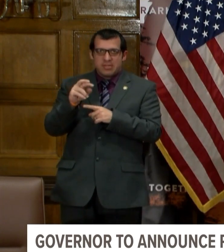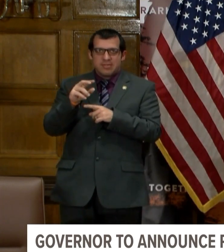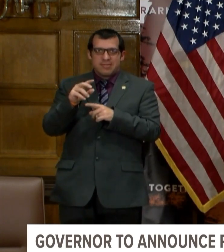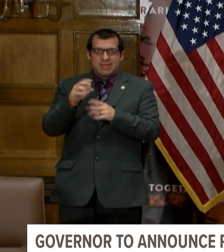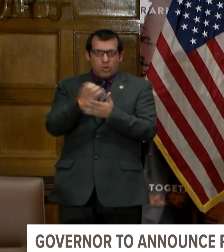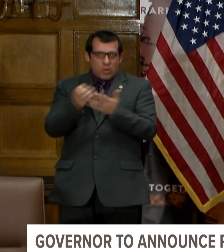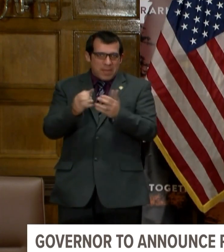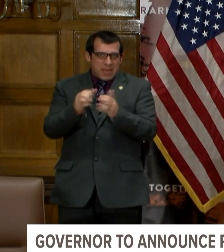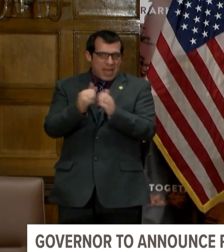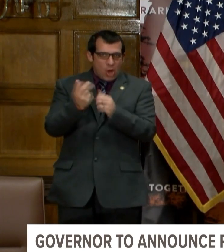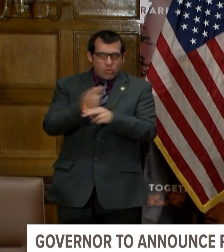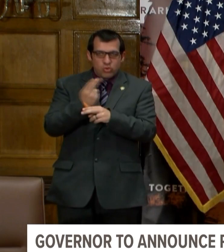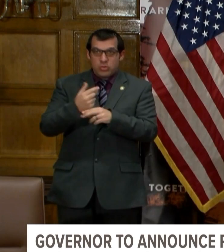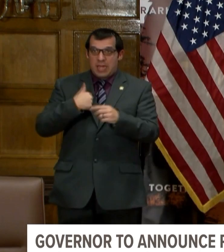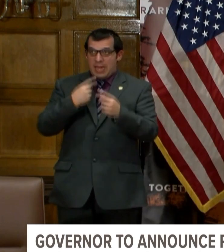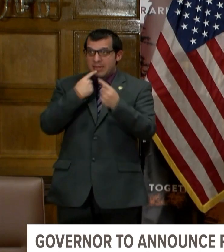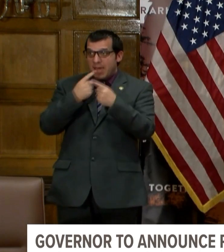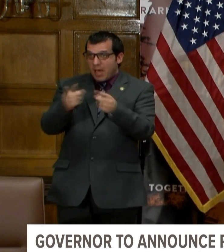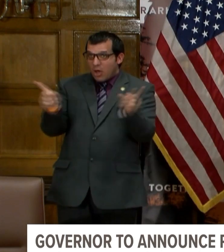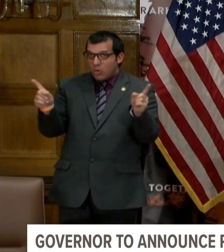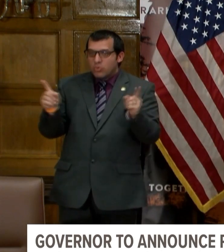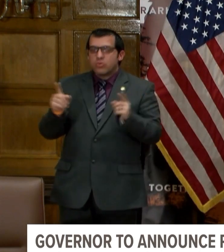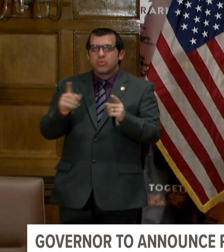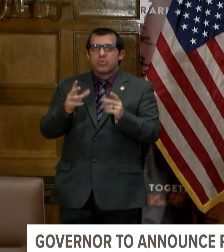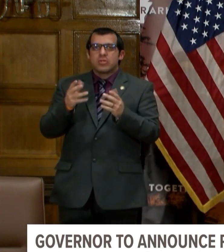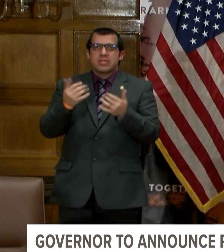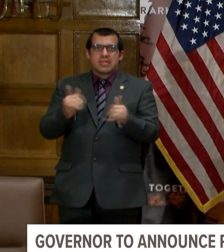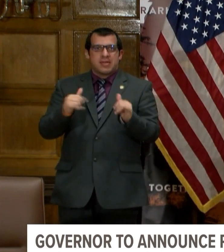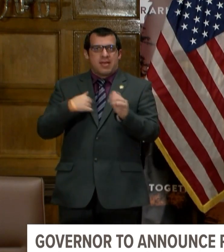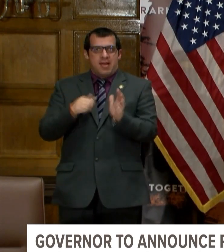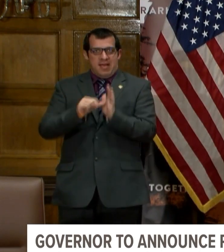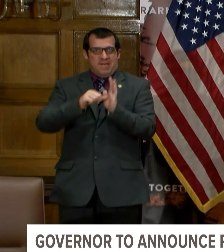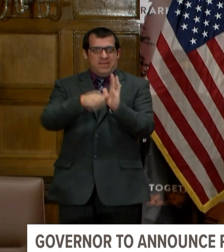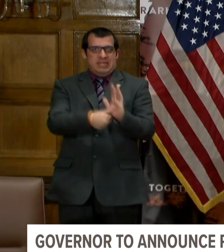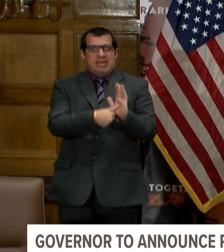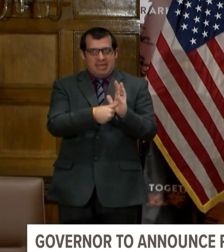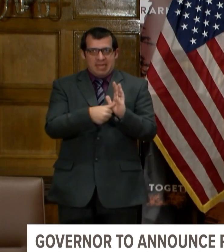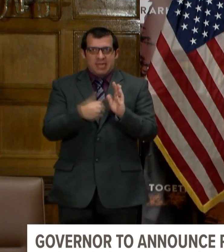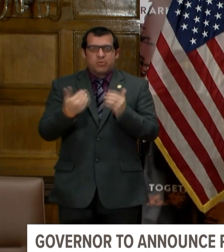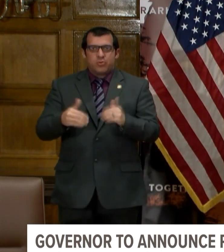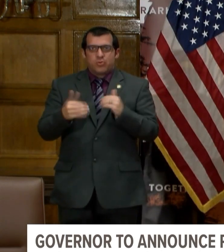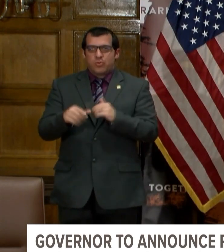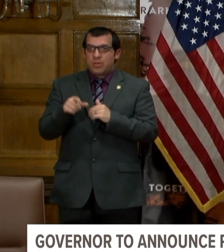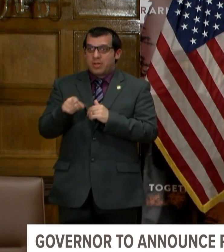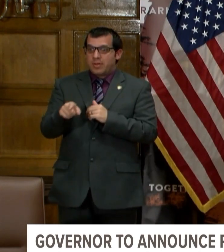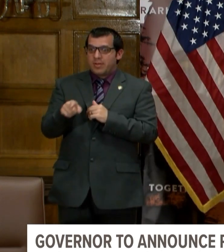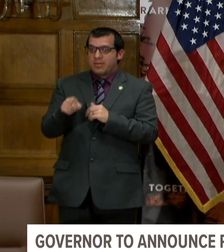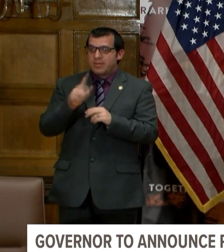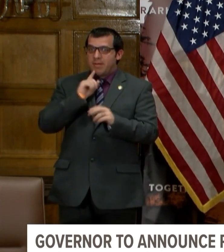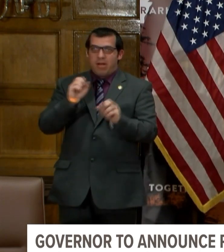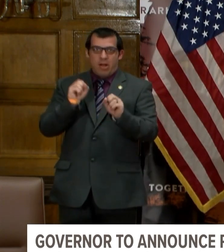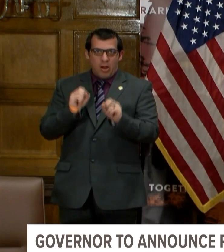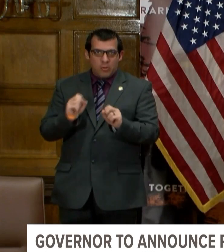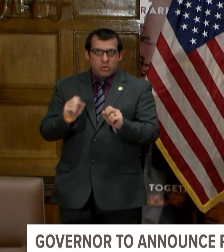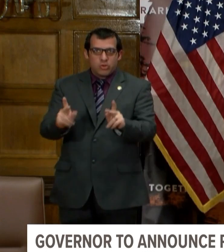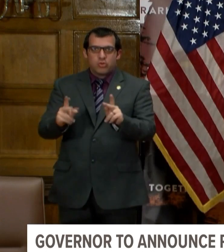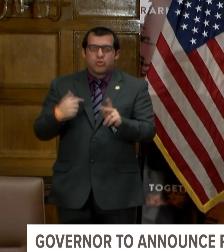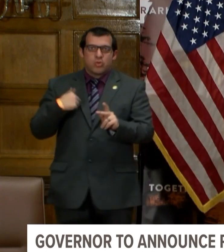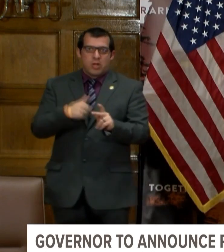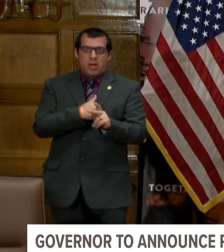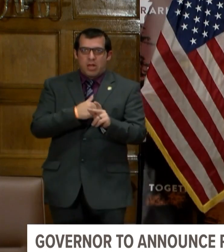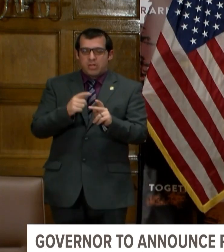this announcement, I want to emphasize that this is really an opportunity for us to have a